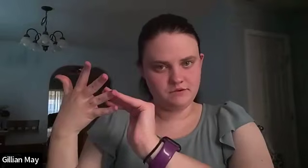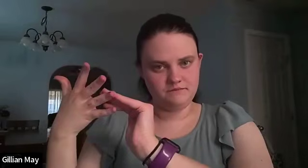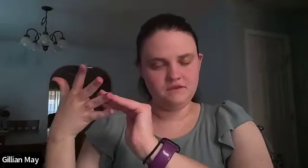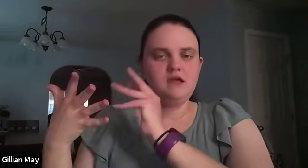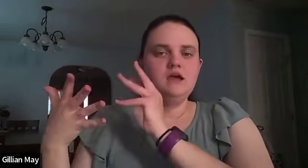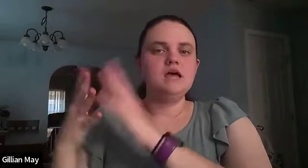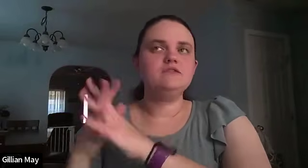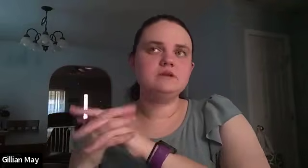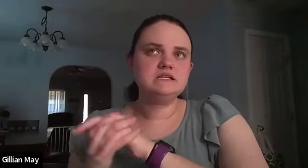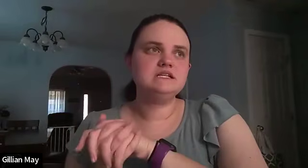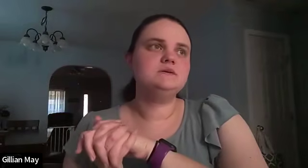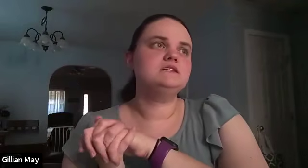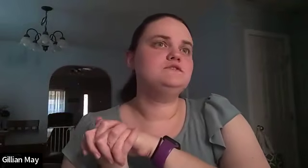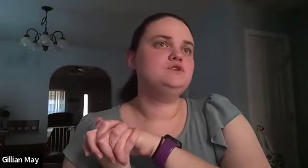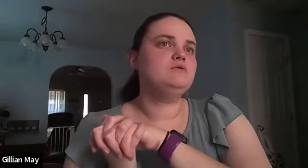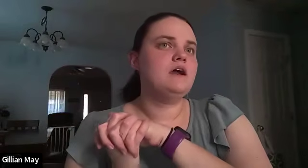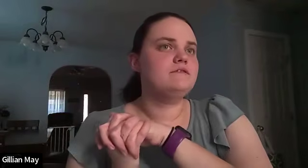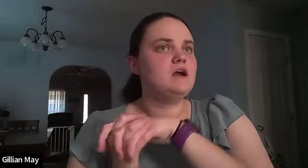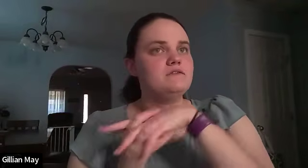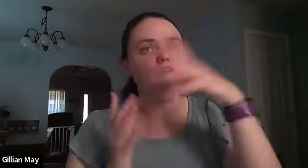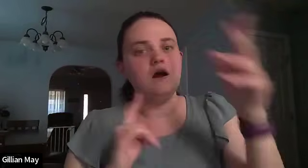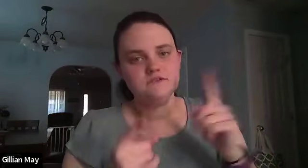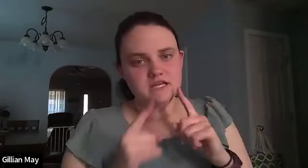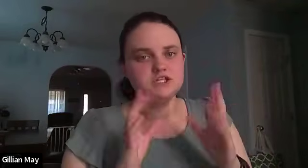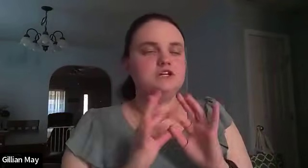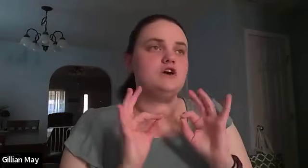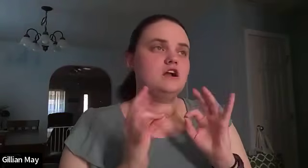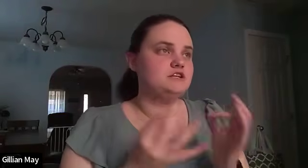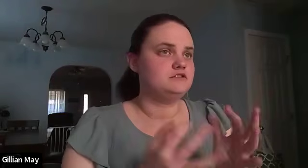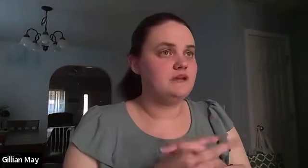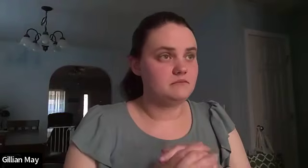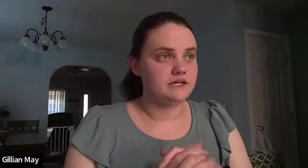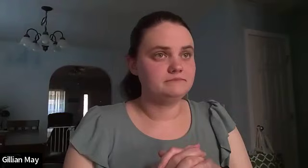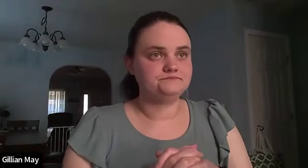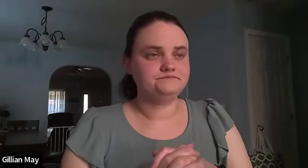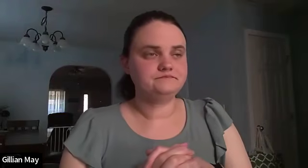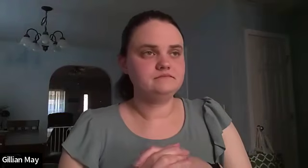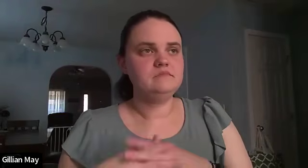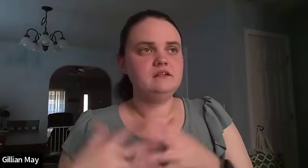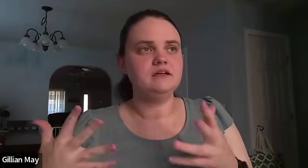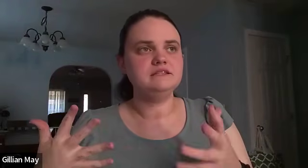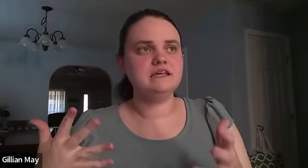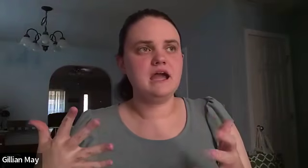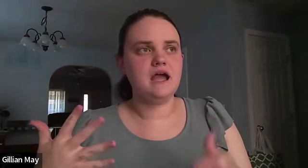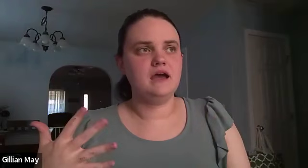spot. And the reason is because if you are ever having a conversation, you're talking about your family, let's say I